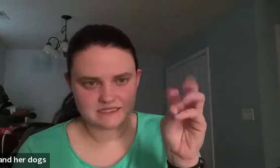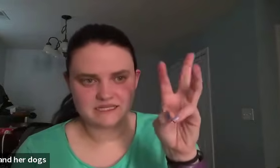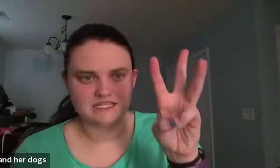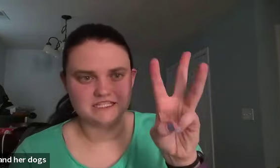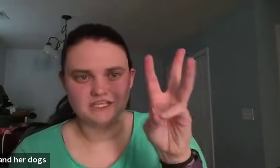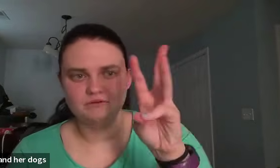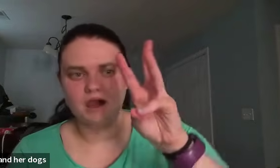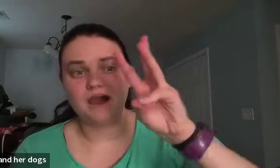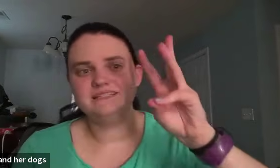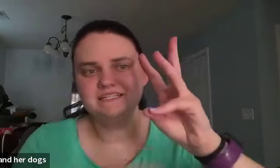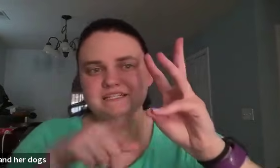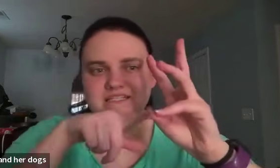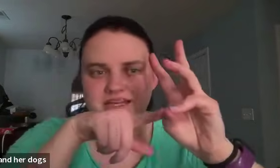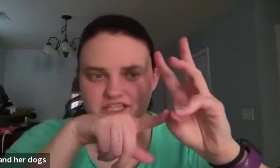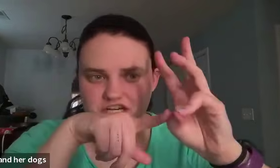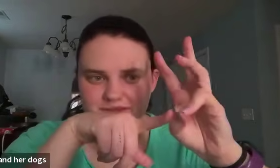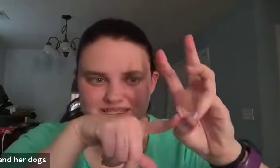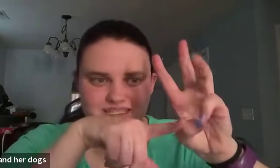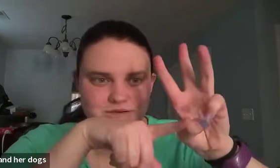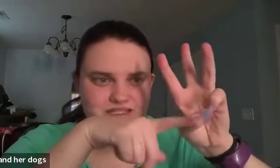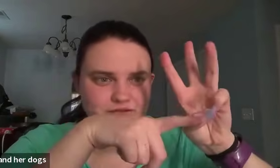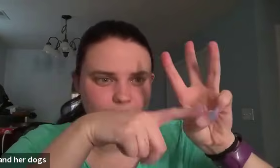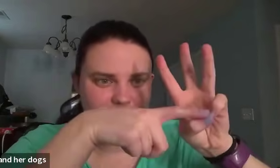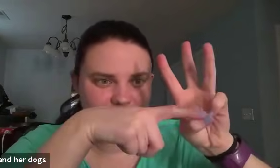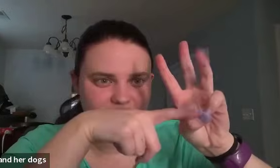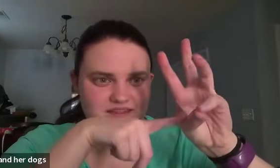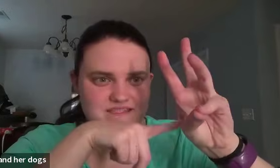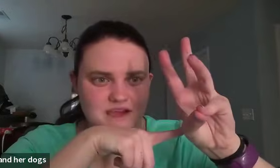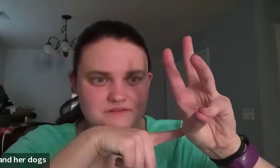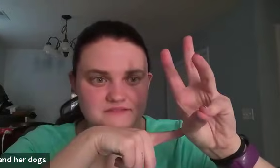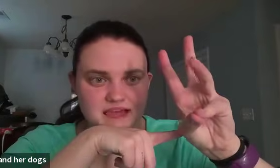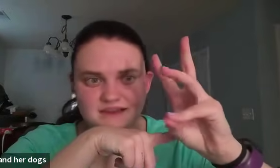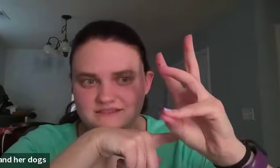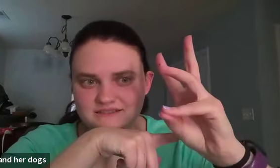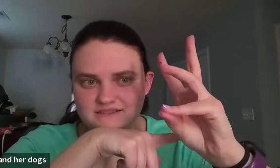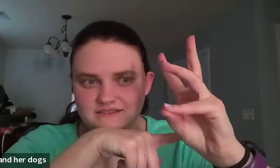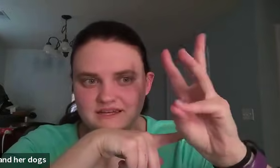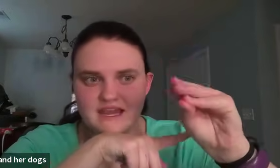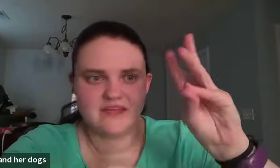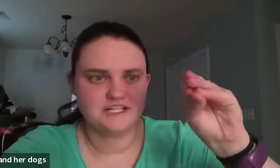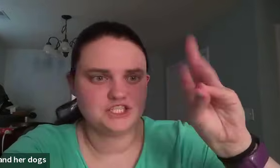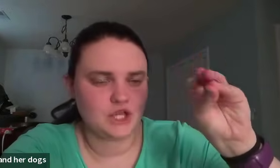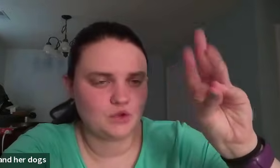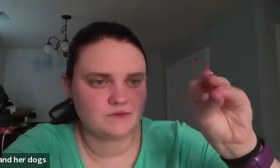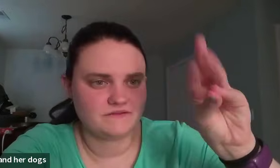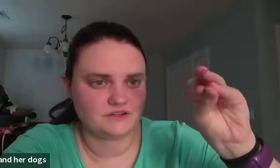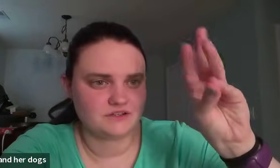60 is like I tend to slightly change my 6. So instead of pinching it like this, I have it flat. And then I just close my fingers on